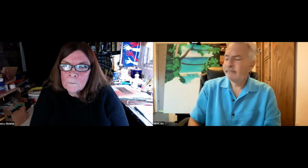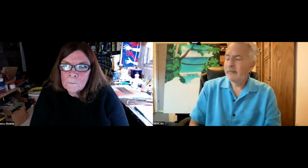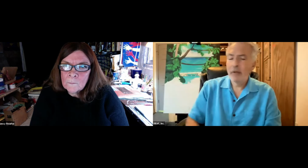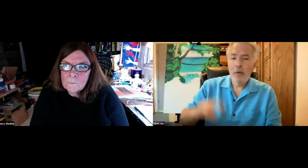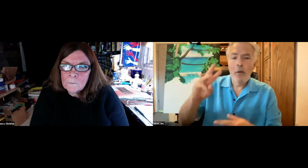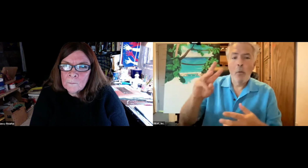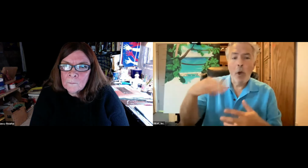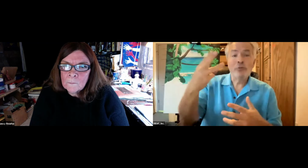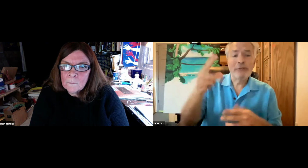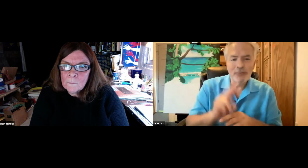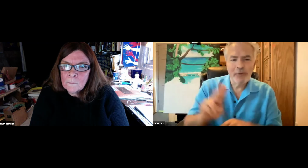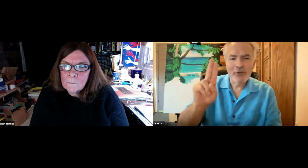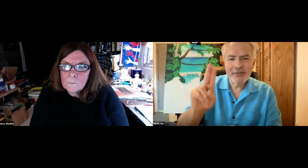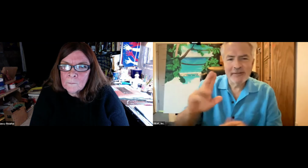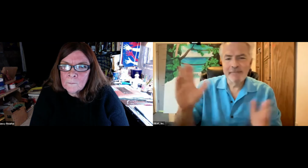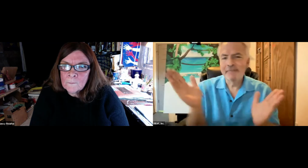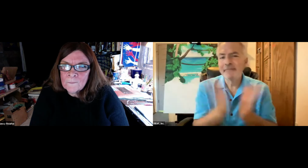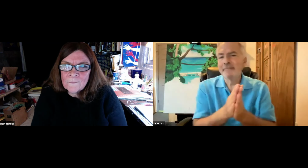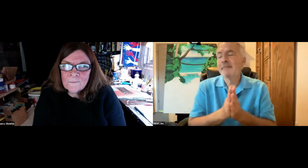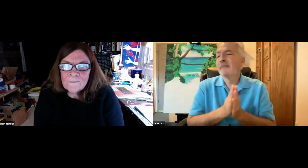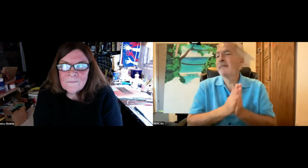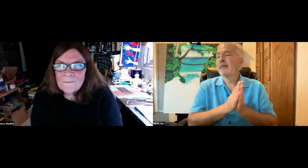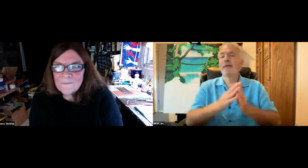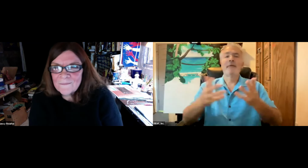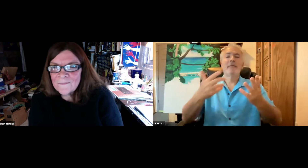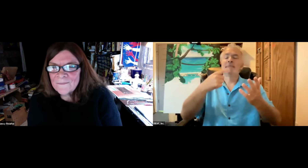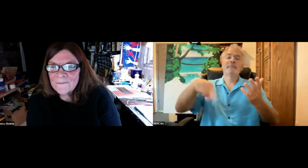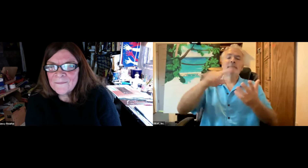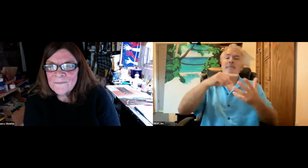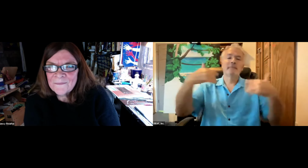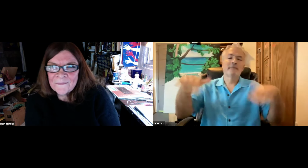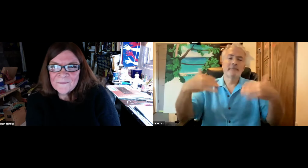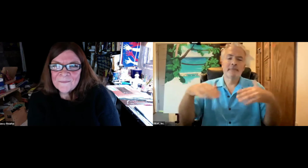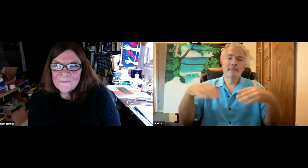and they're affiliated with Washington University.